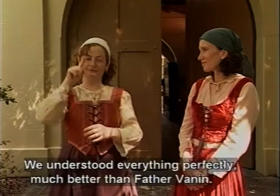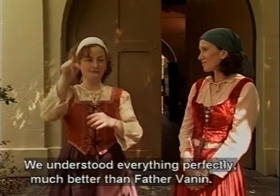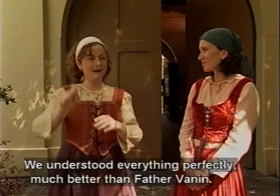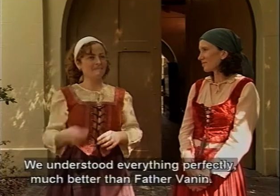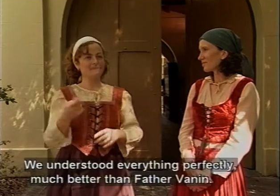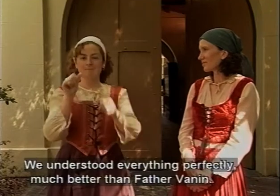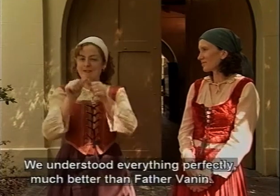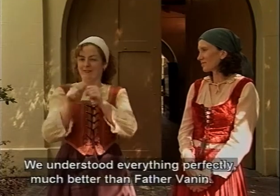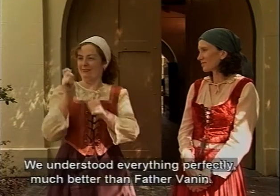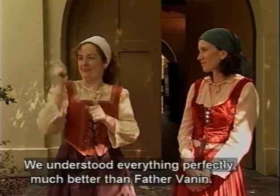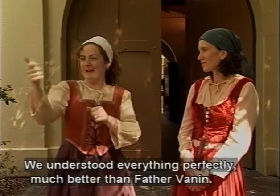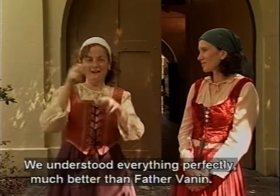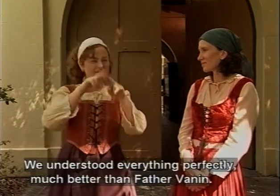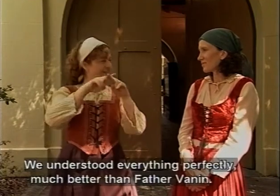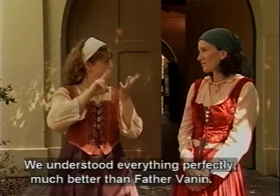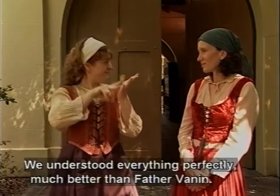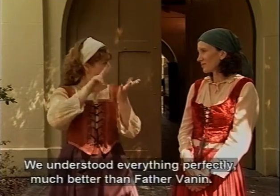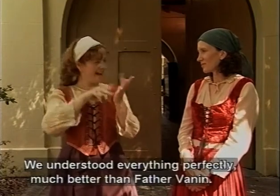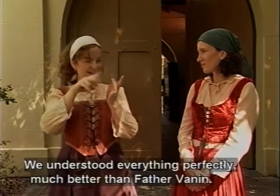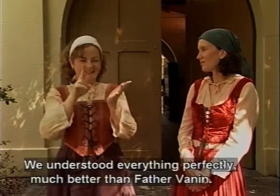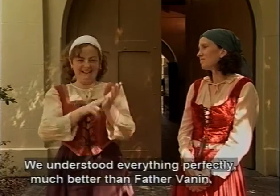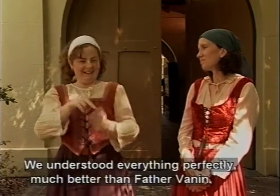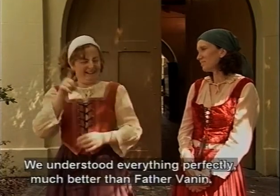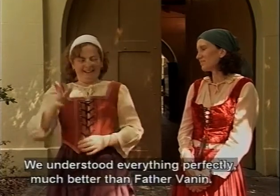everything perfectly. We understood him much better than Father Vanin.